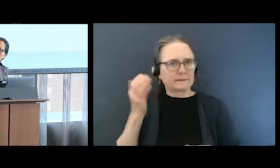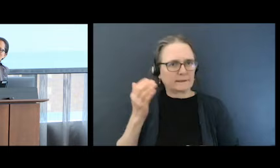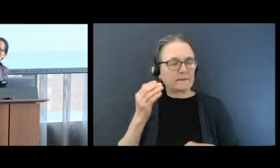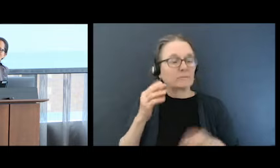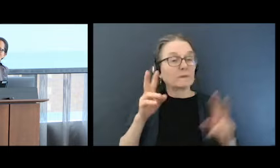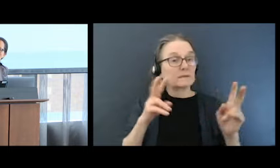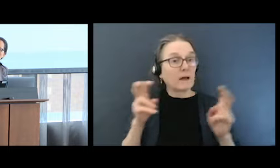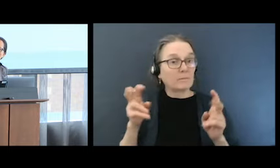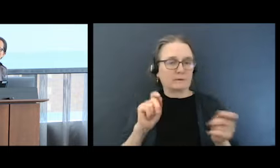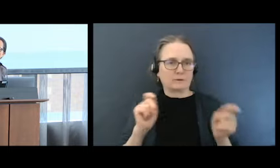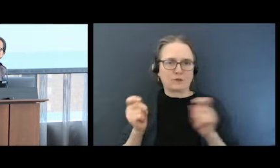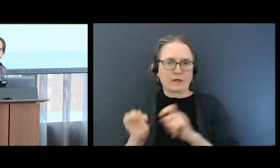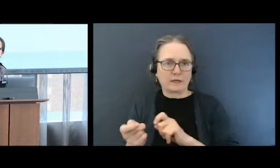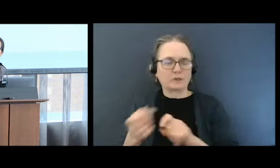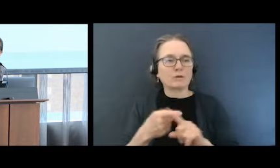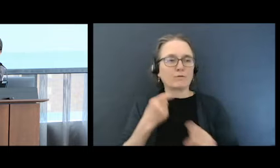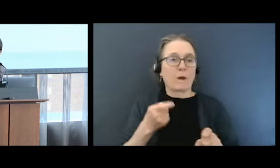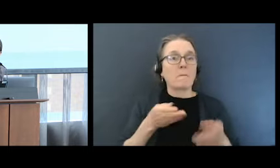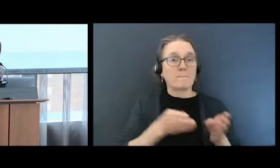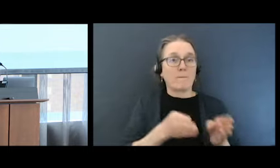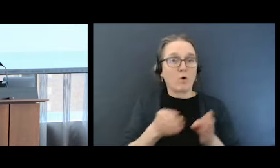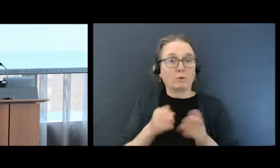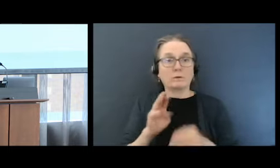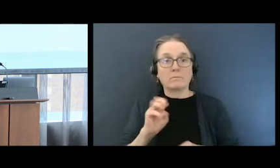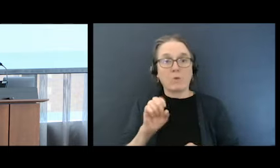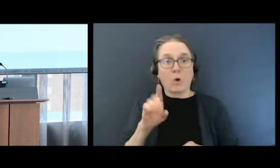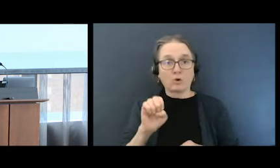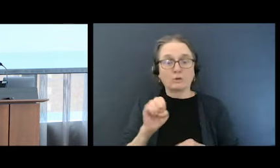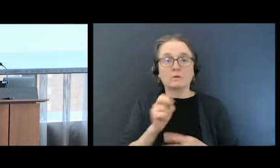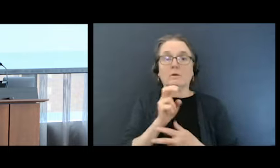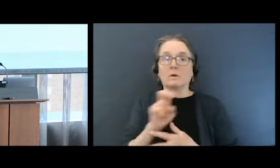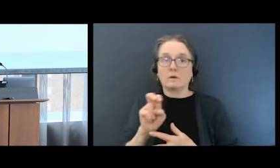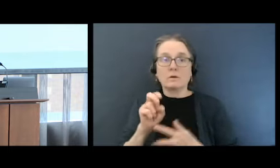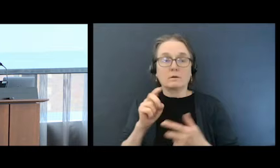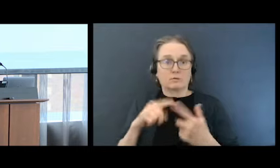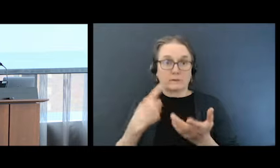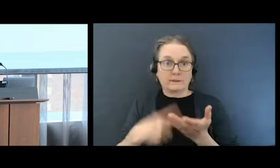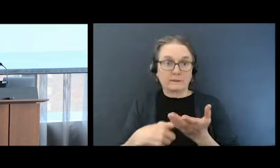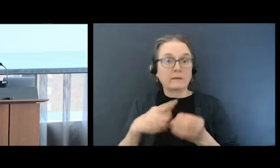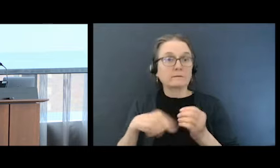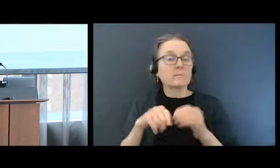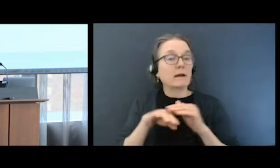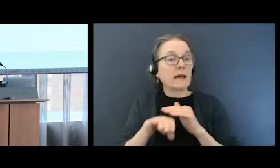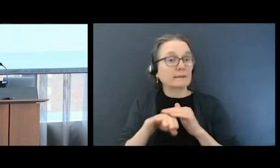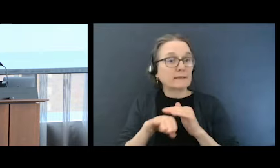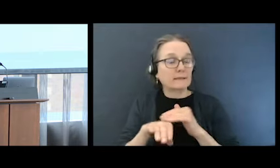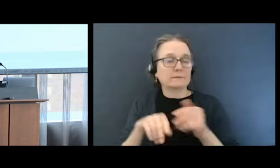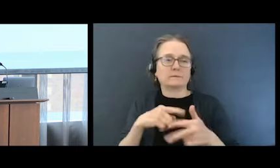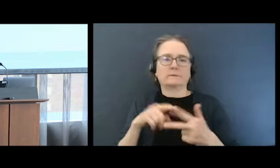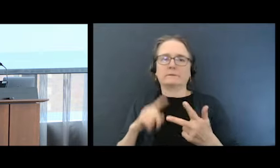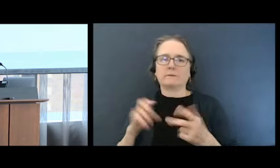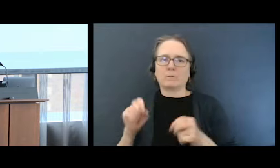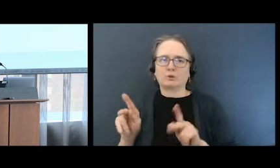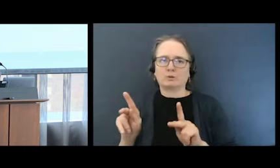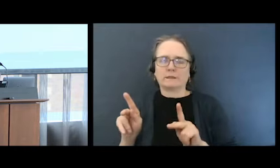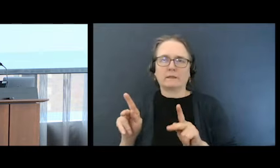versus access to opportunity. But I think that, access to modes is opportunity as well. I think they are